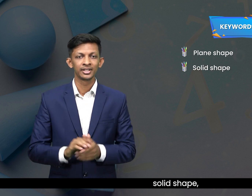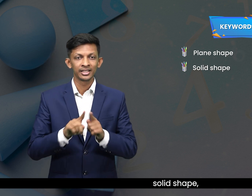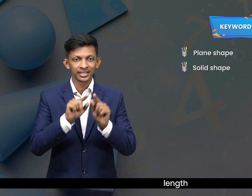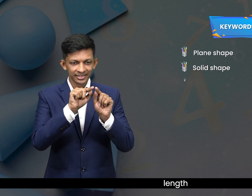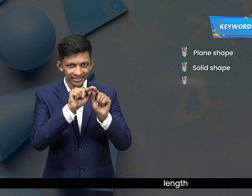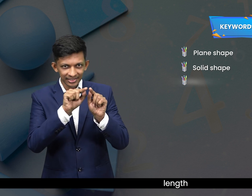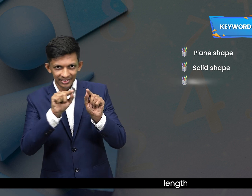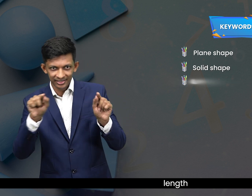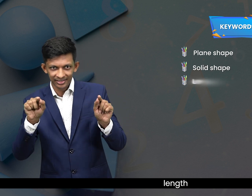length,